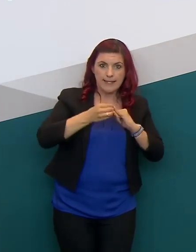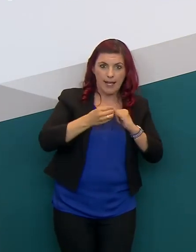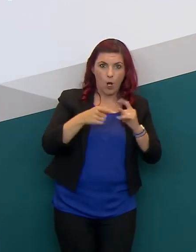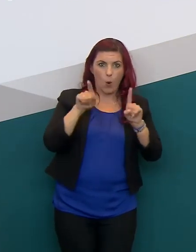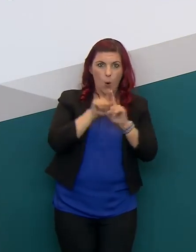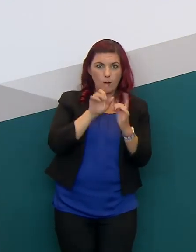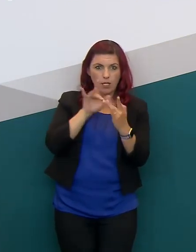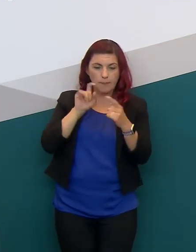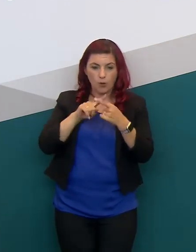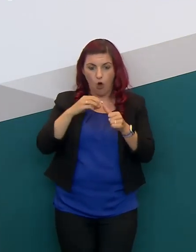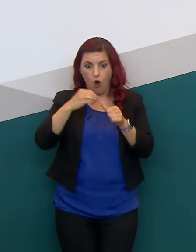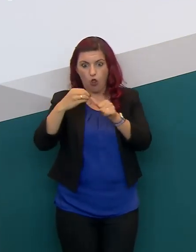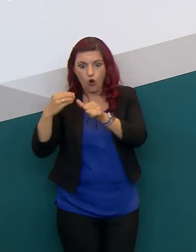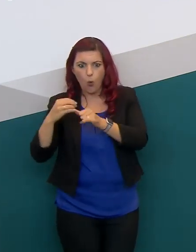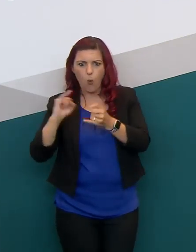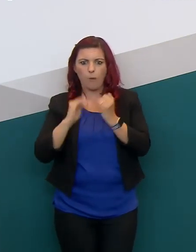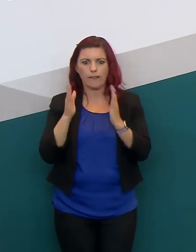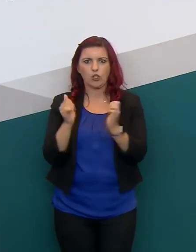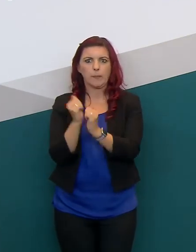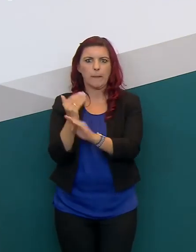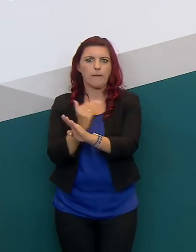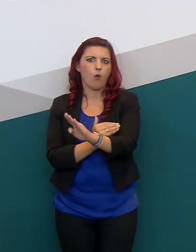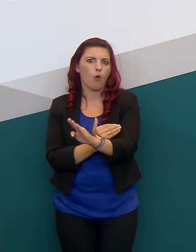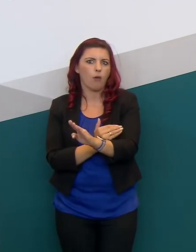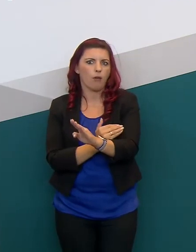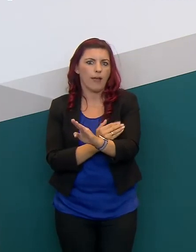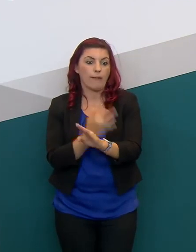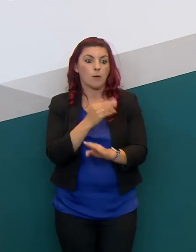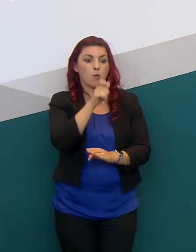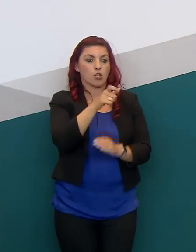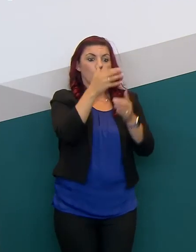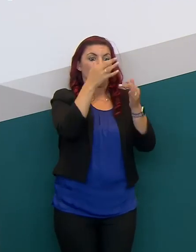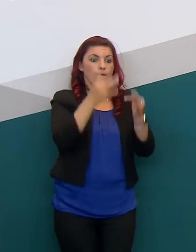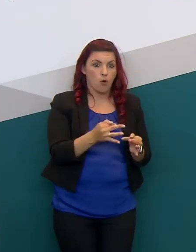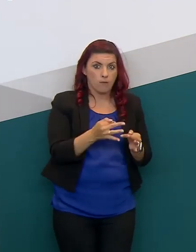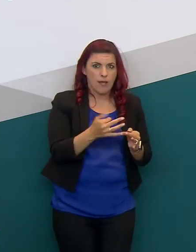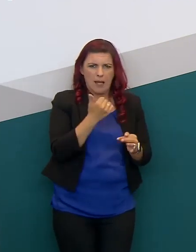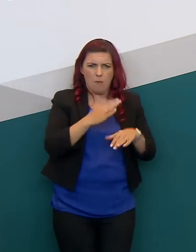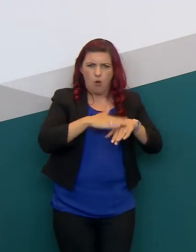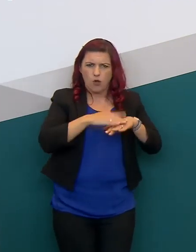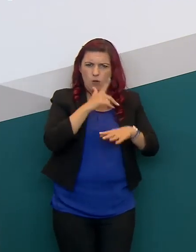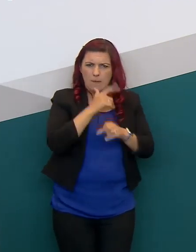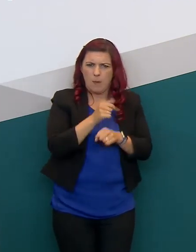secondary and tertiary contacts of confirmed cases. Is there any movement on that?